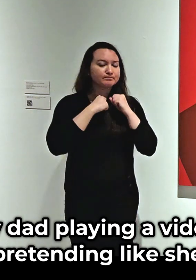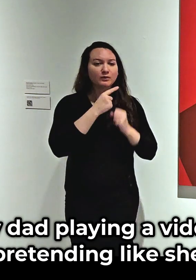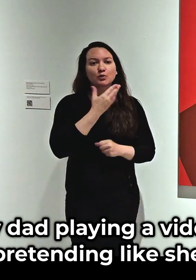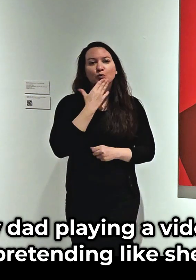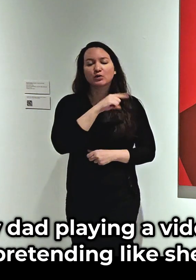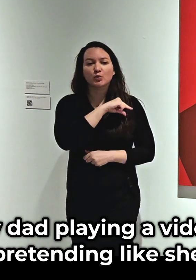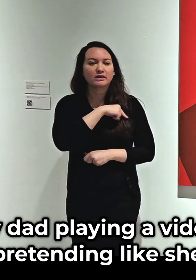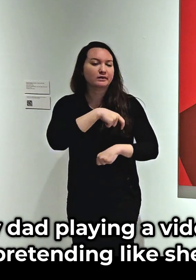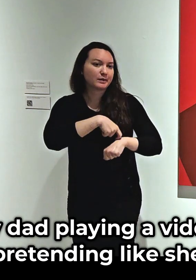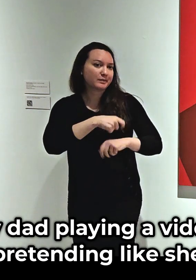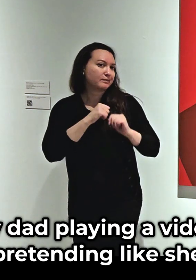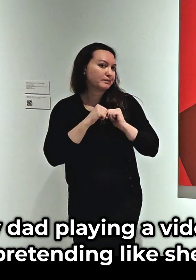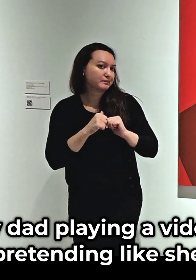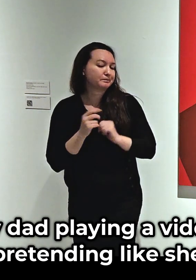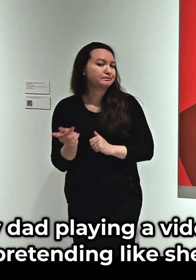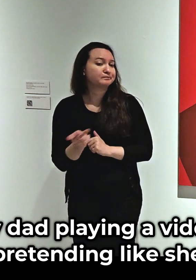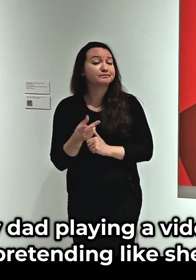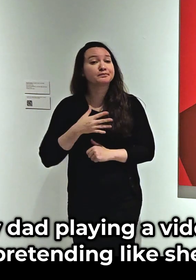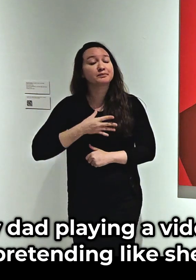like she's playing a video game," end quote.